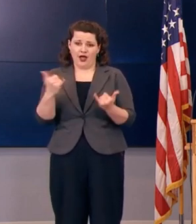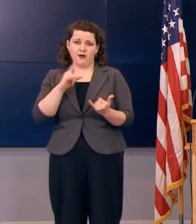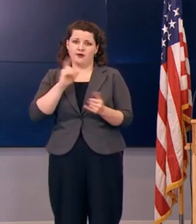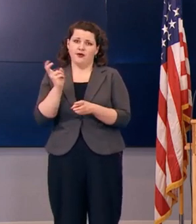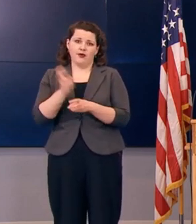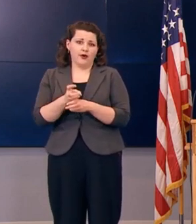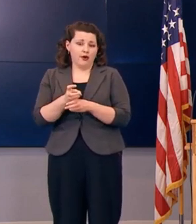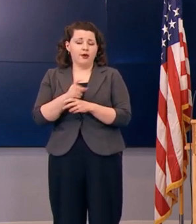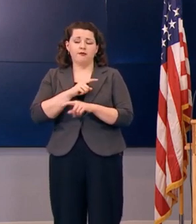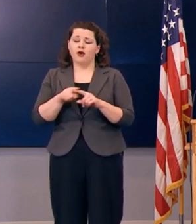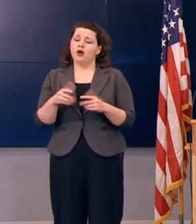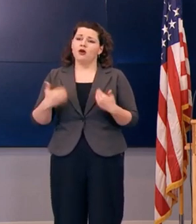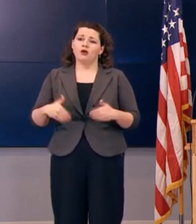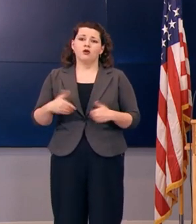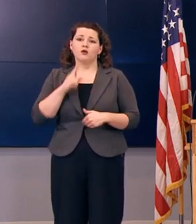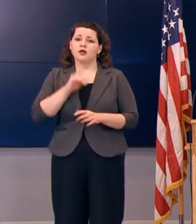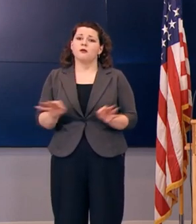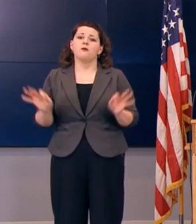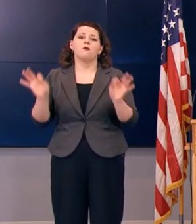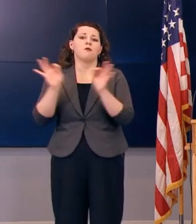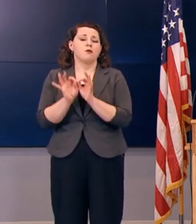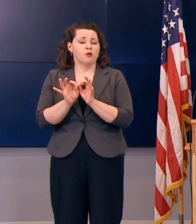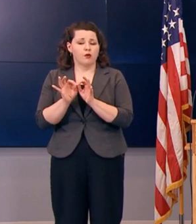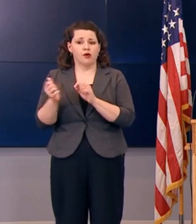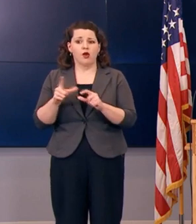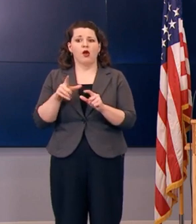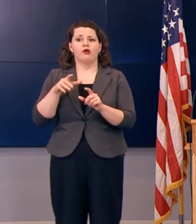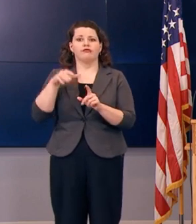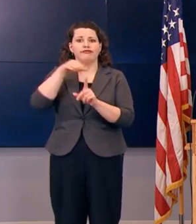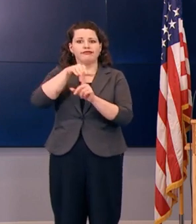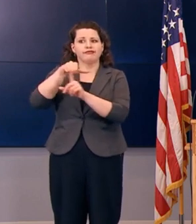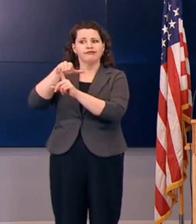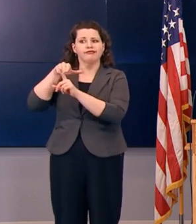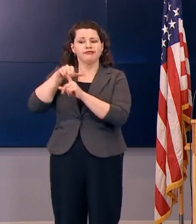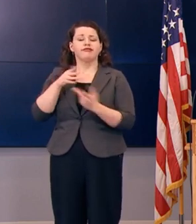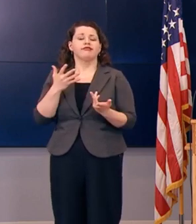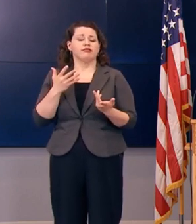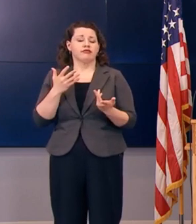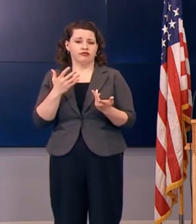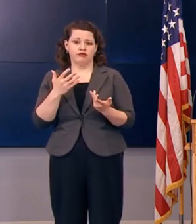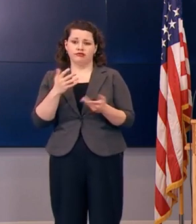for everybody, but it is so important that we all remind each other, wash our